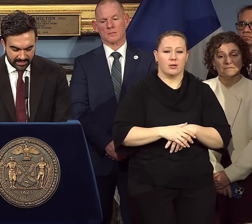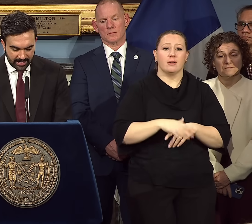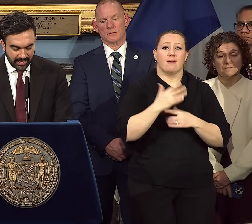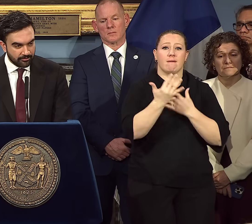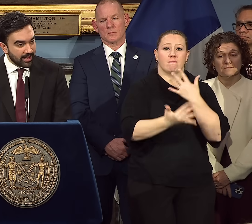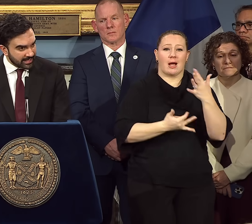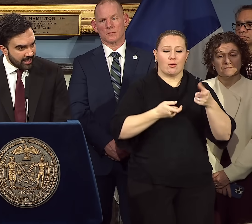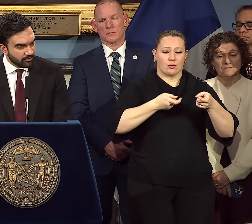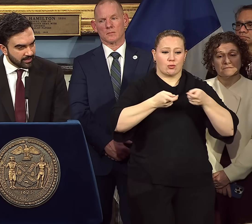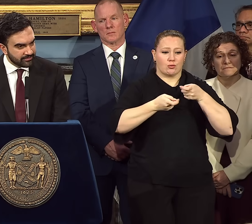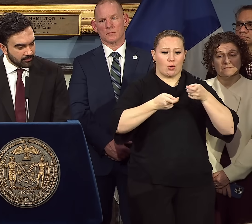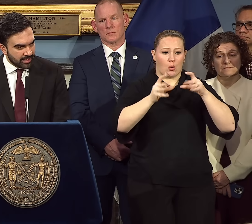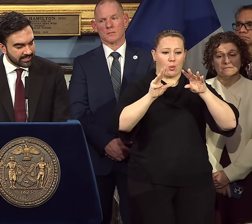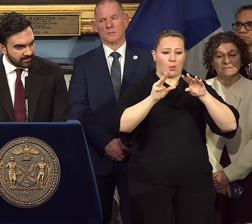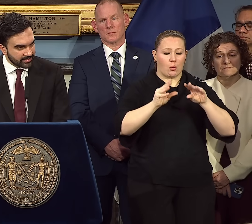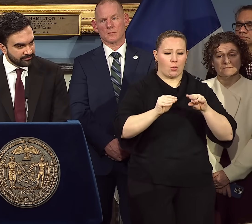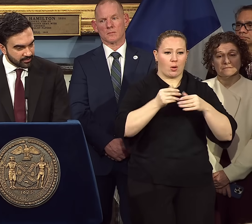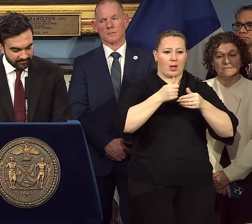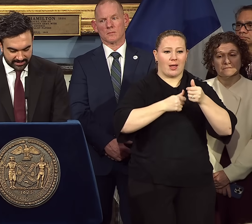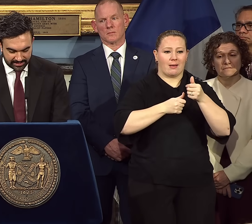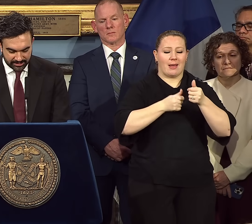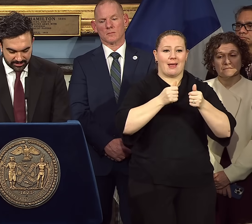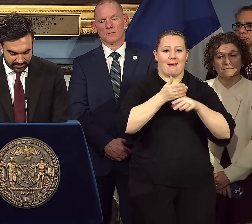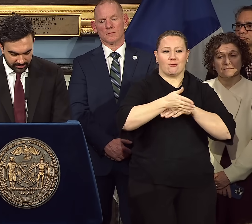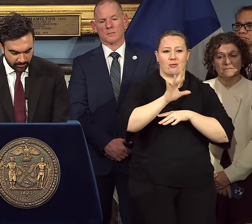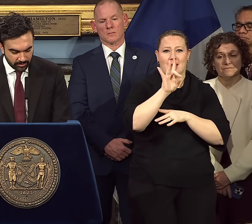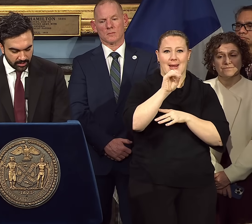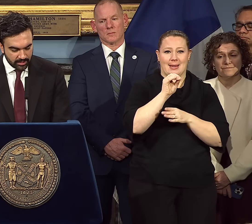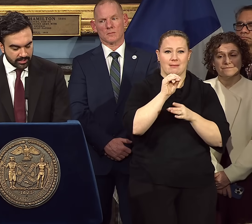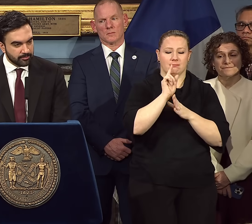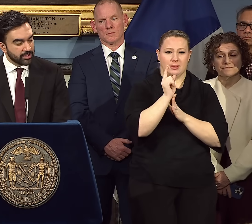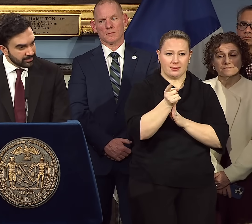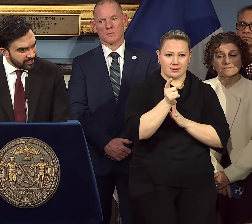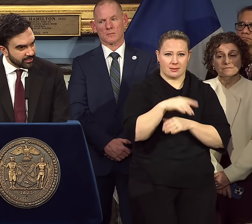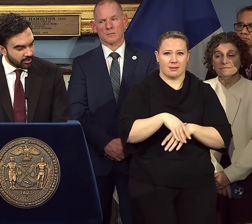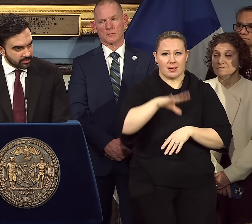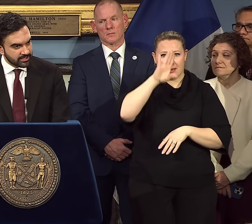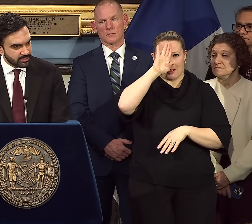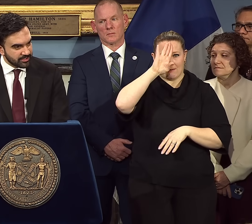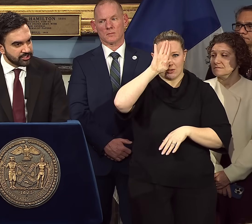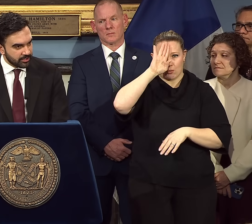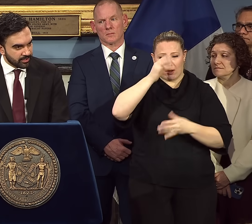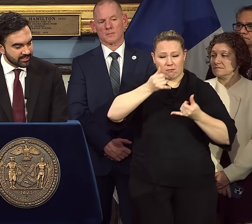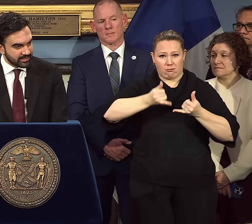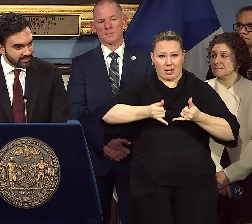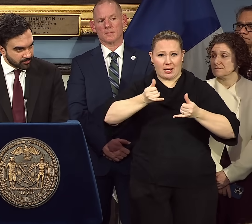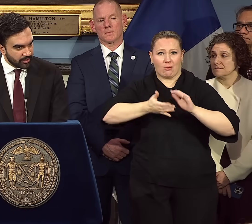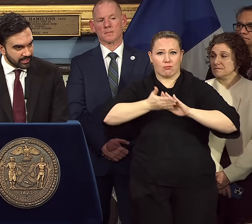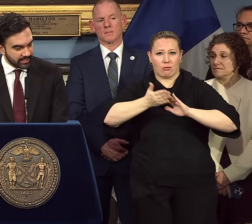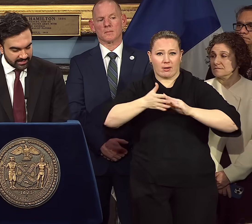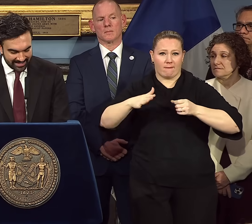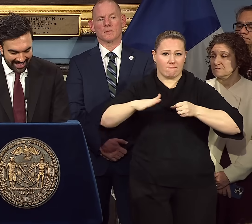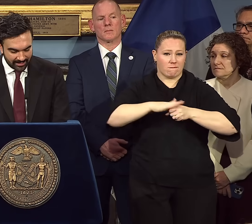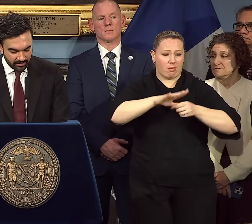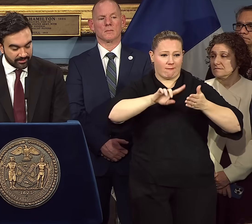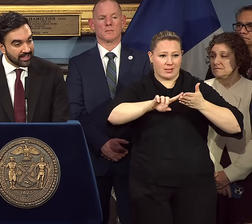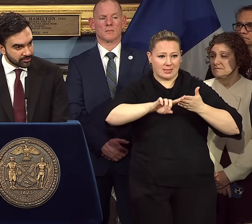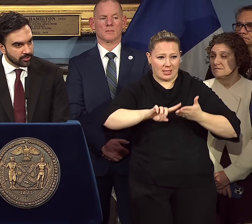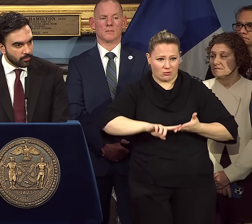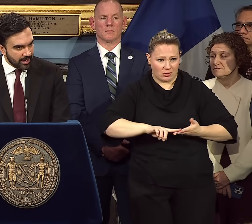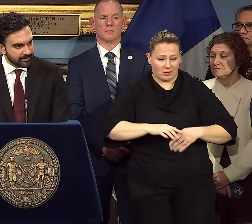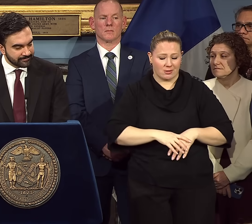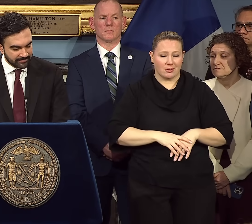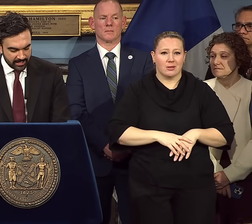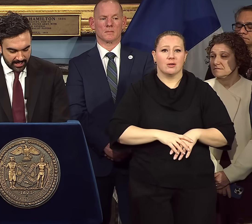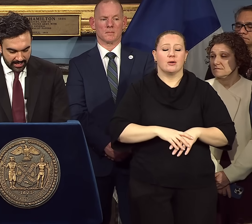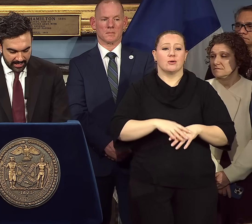minutes. And right now, FDNY is conducting a full investigation as they do. The preliminary cause that's been shared with us at this point is that of